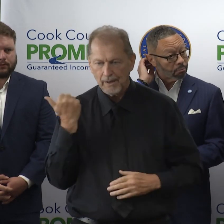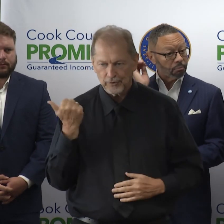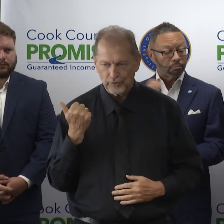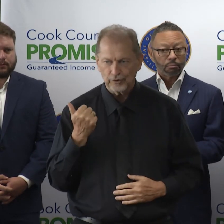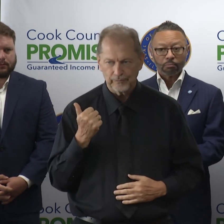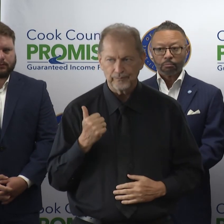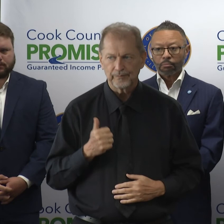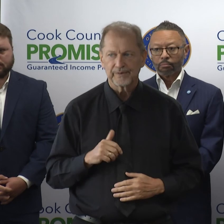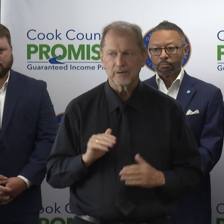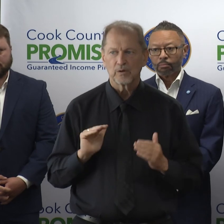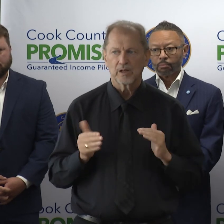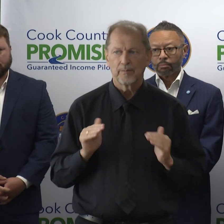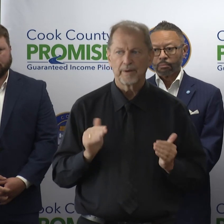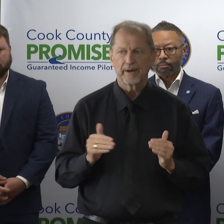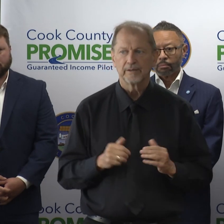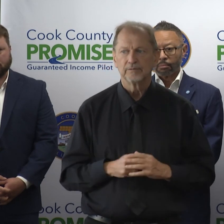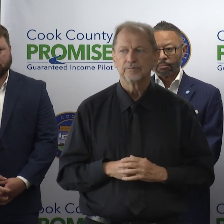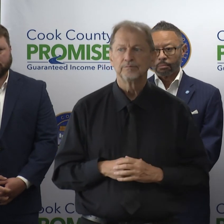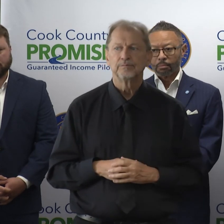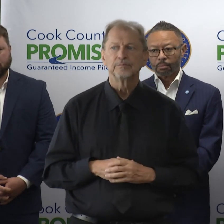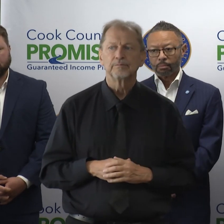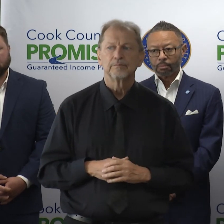categories.